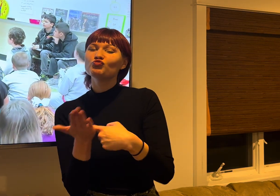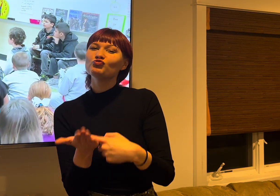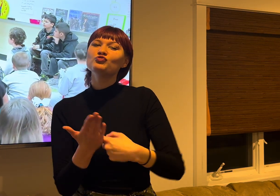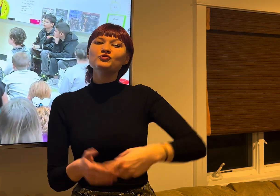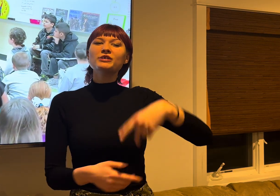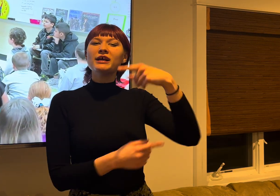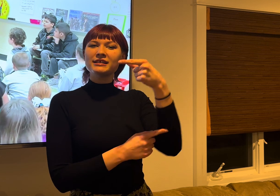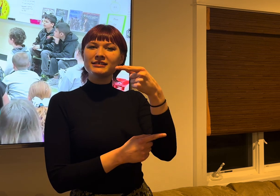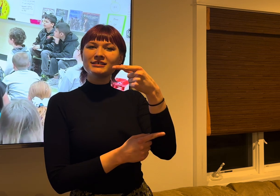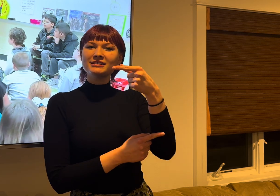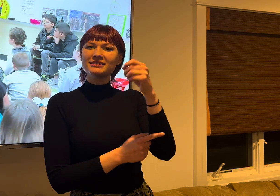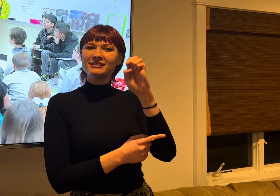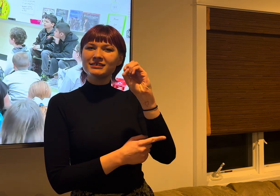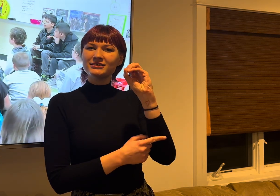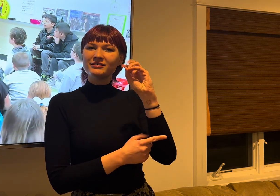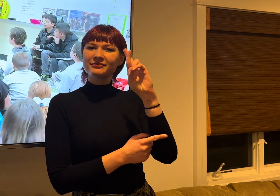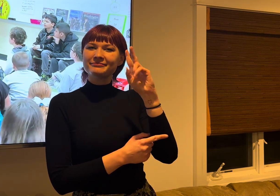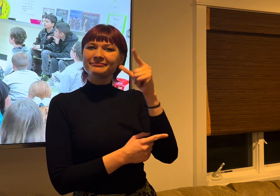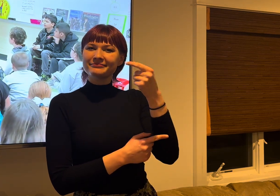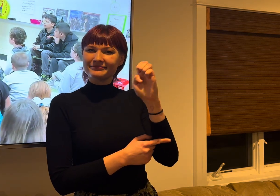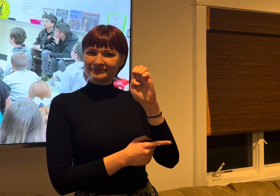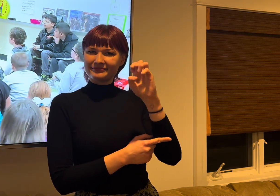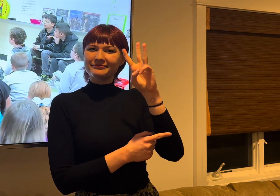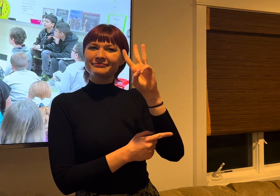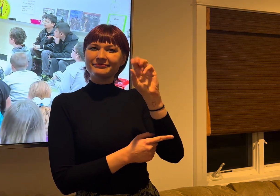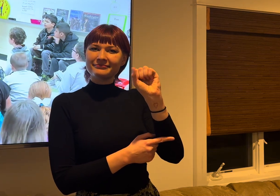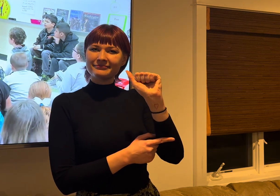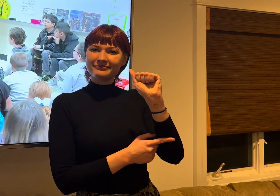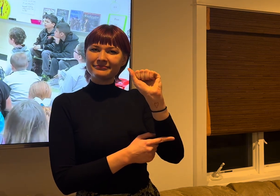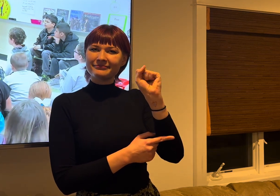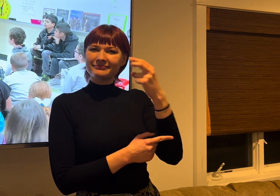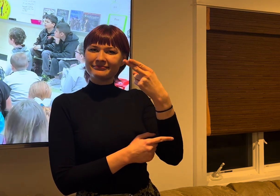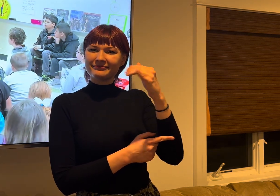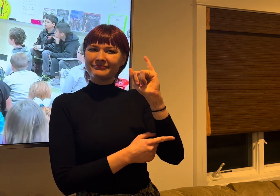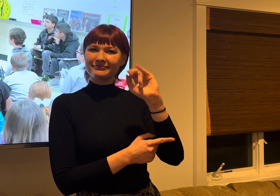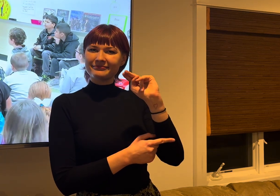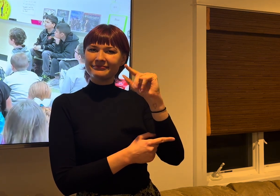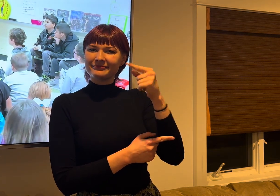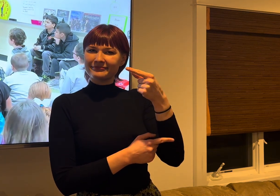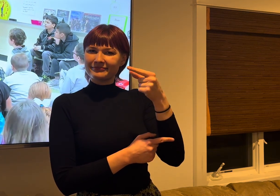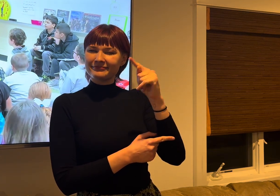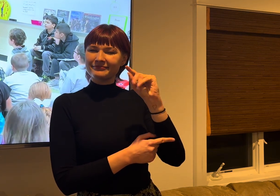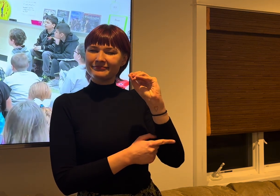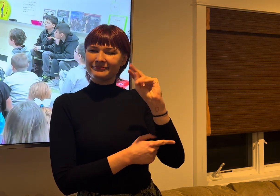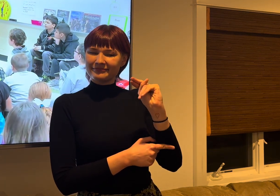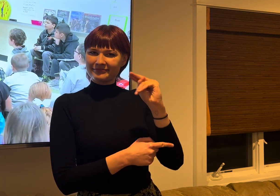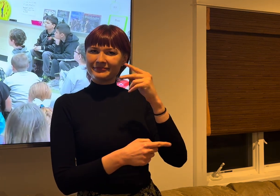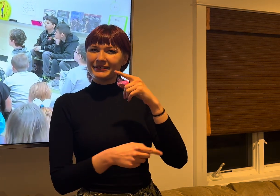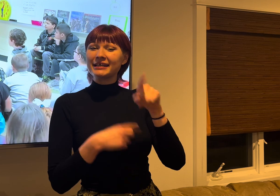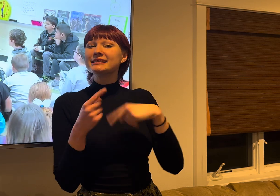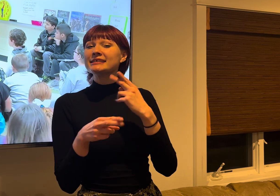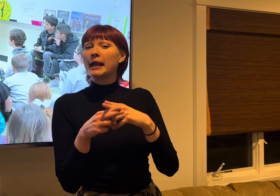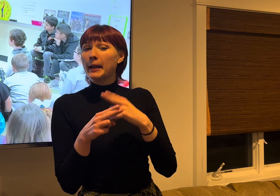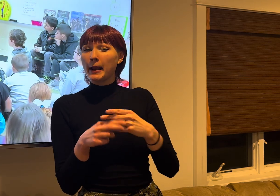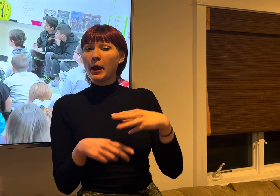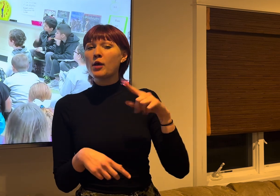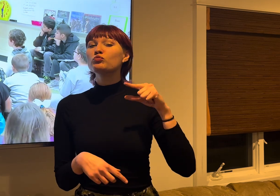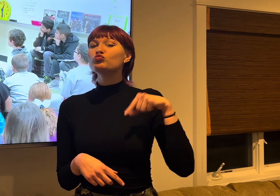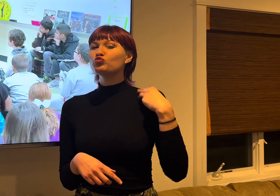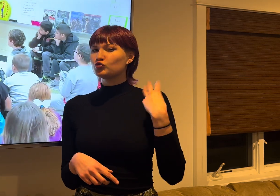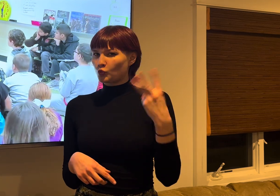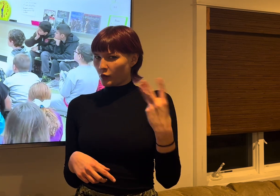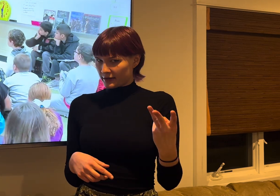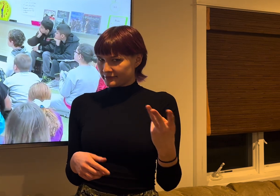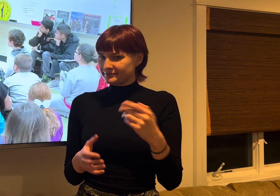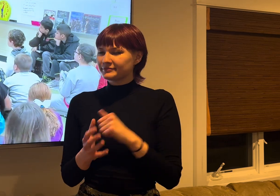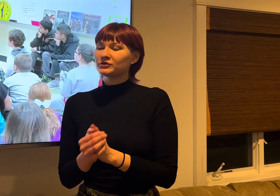Washington's Socks, and we looked at the fiction text. And today I'm going to show you another fiction text, but now we're going to look at some nonfiction primary sources, and we're going